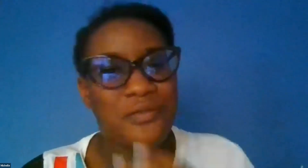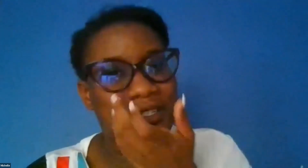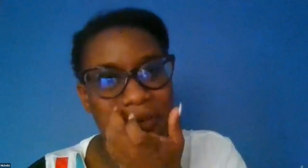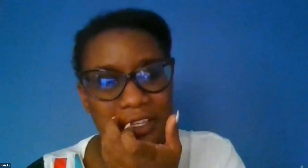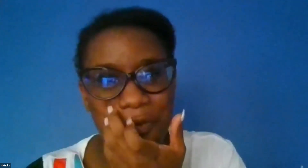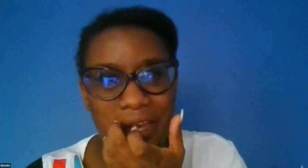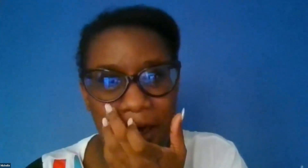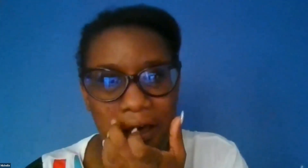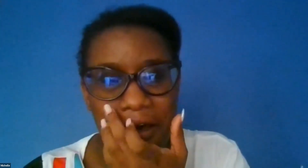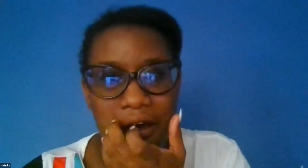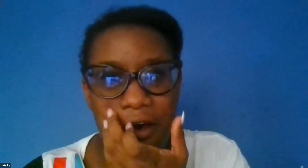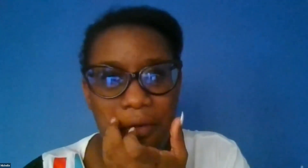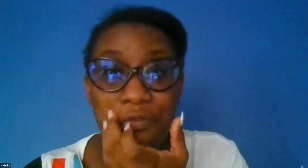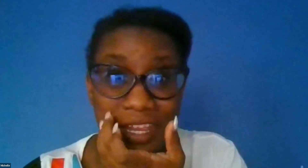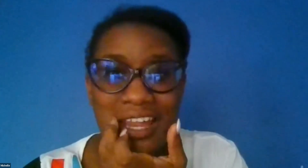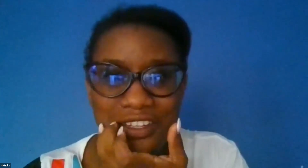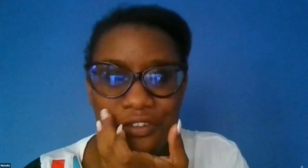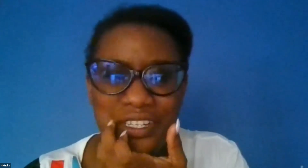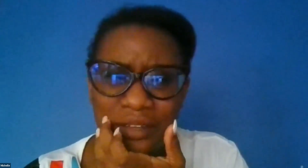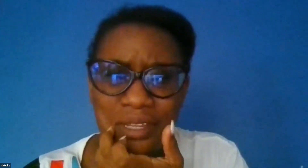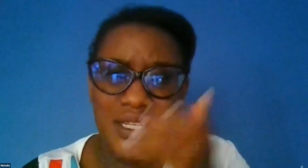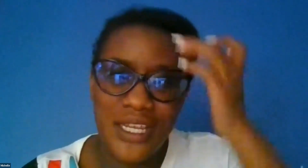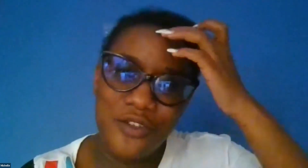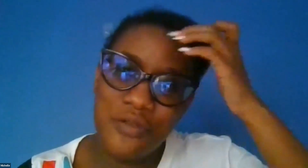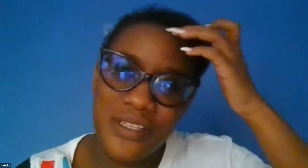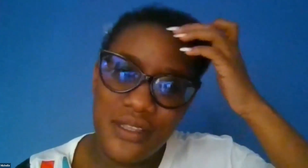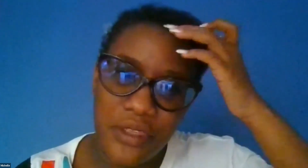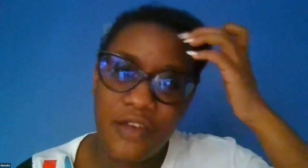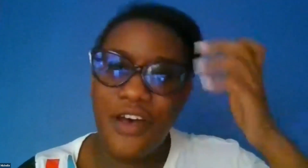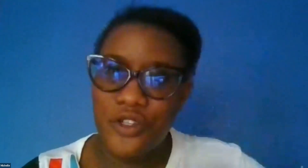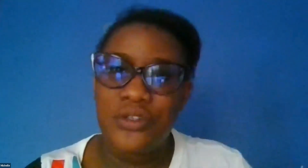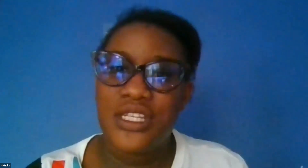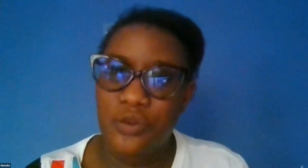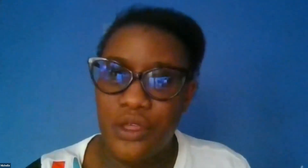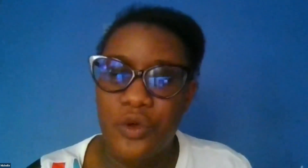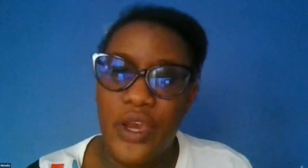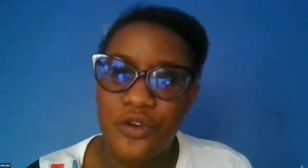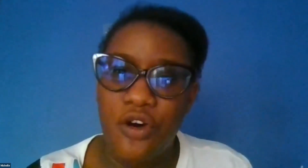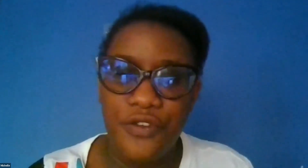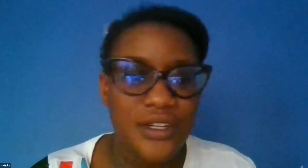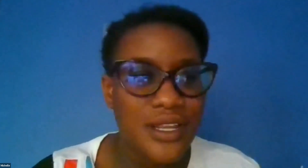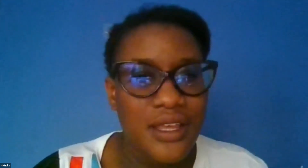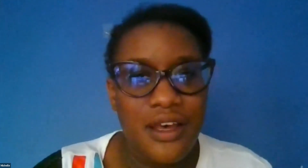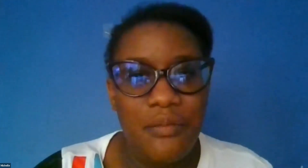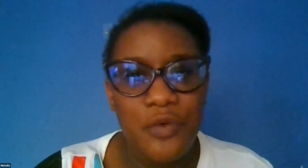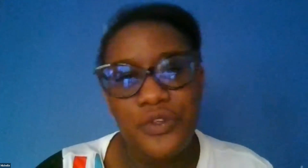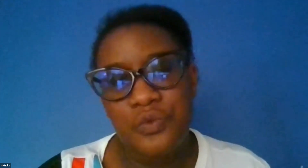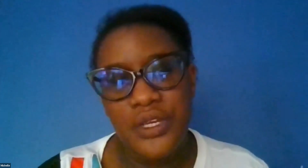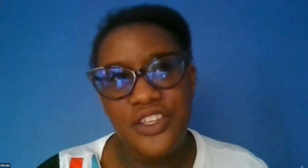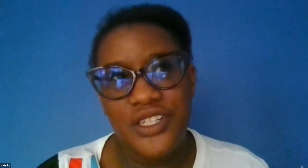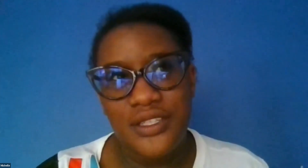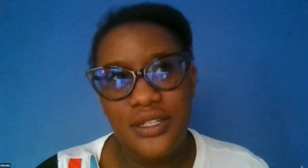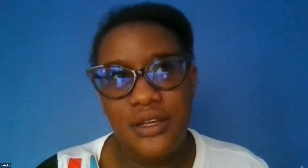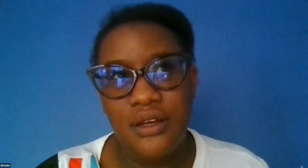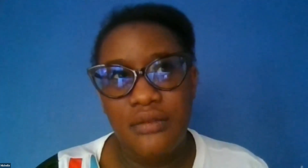again, coming from a space where the reality of disability has not been something I've had to deal with quite often, it